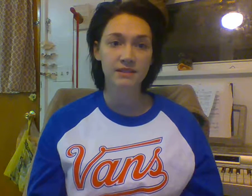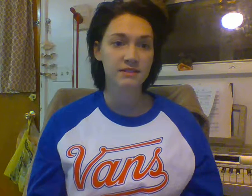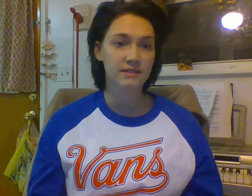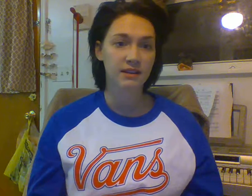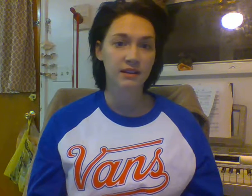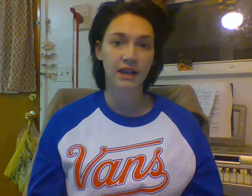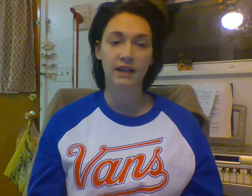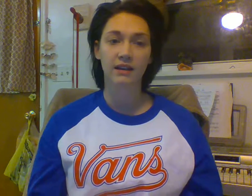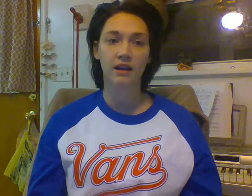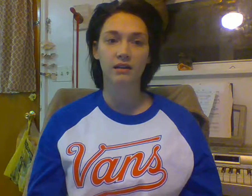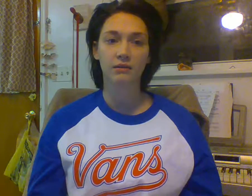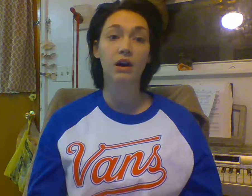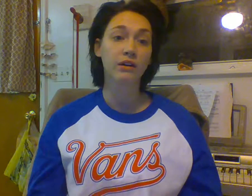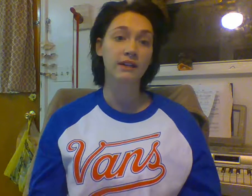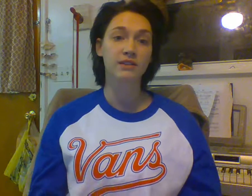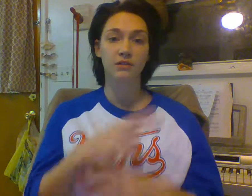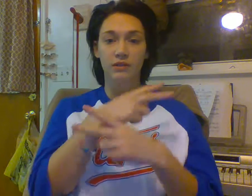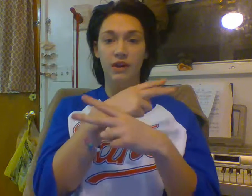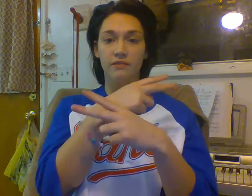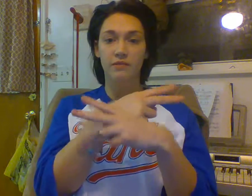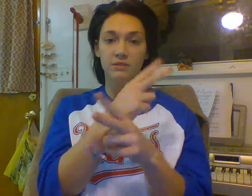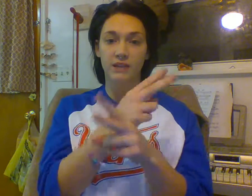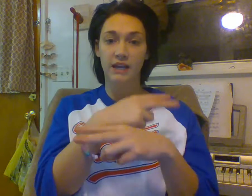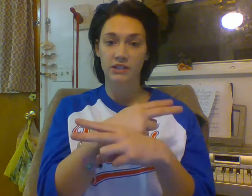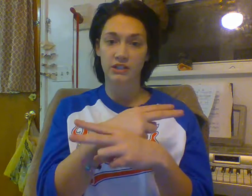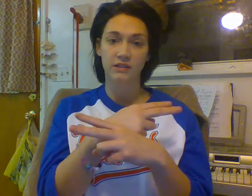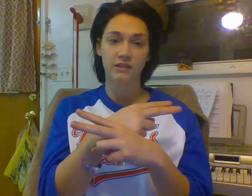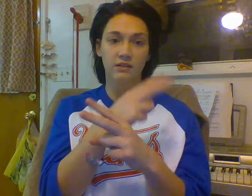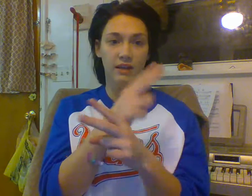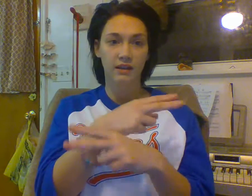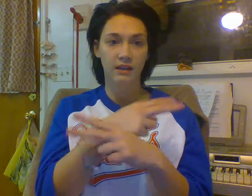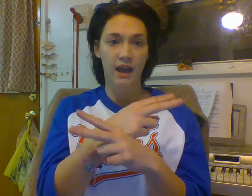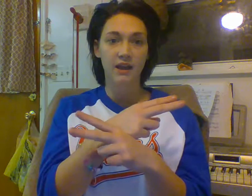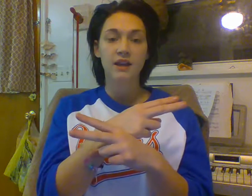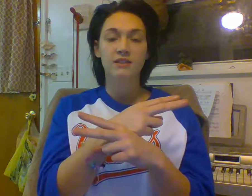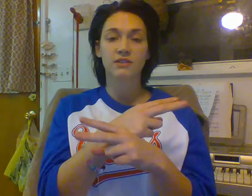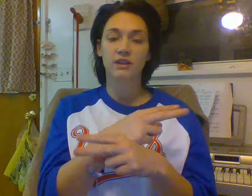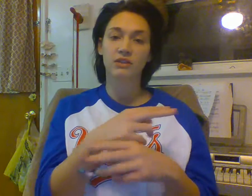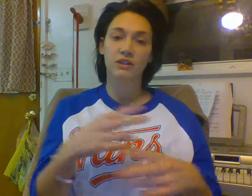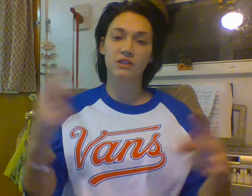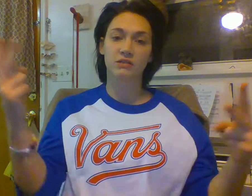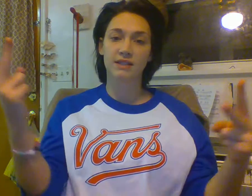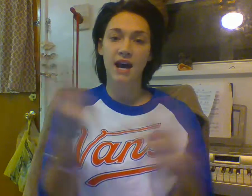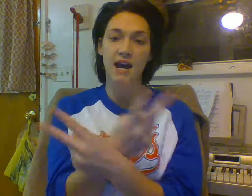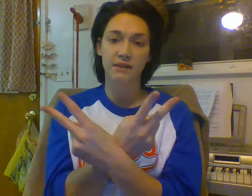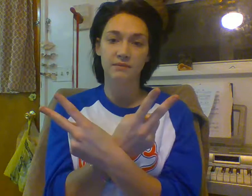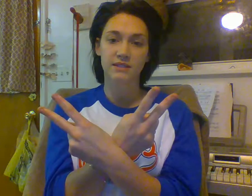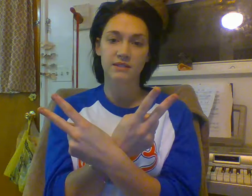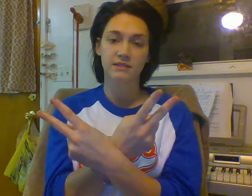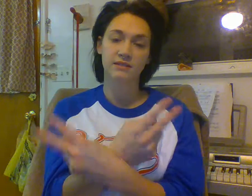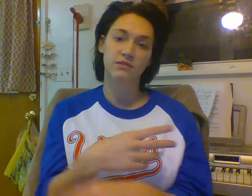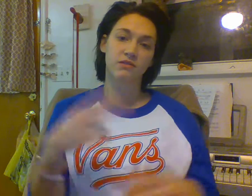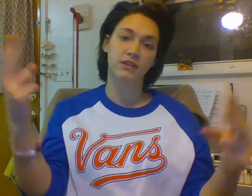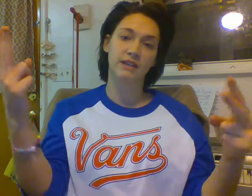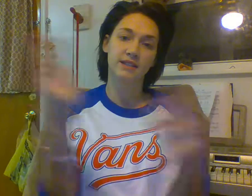Times, again, well, okay, so you have multiplication, or like, yeah. So then you could do times. So 3